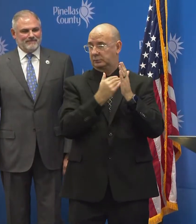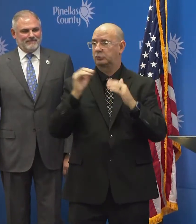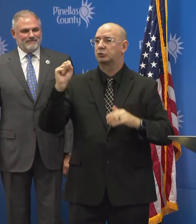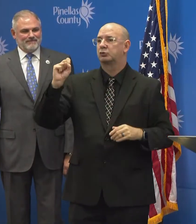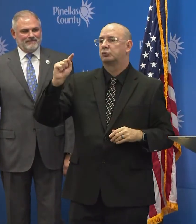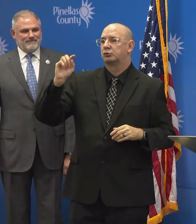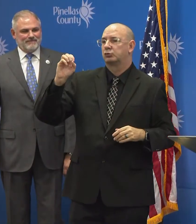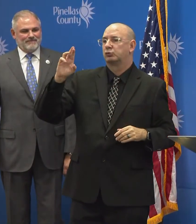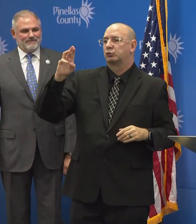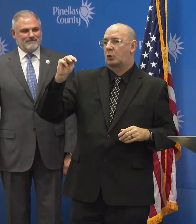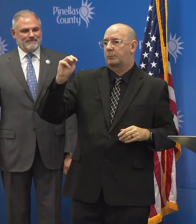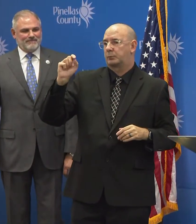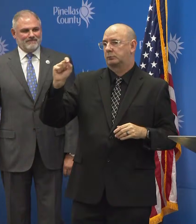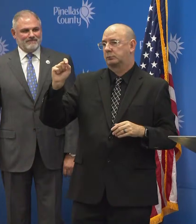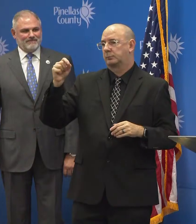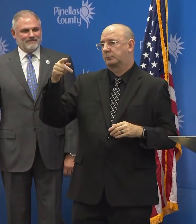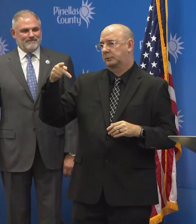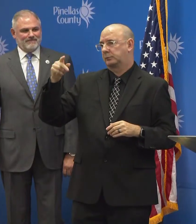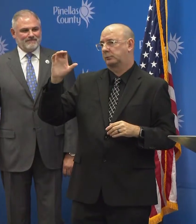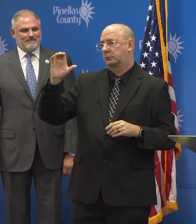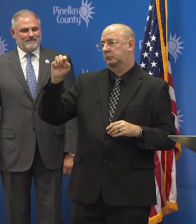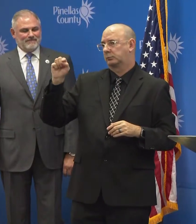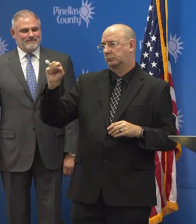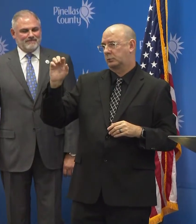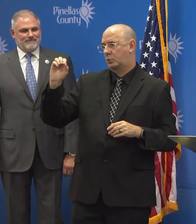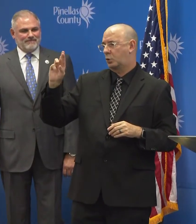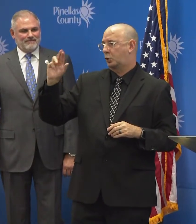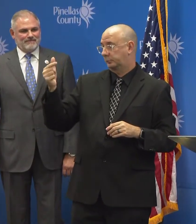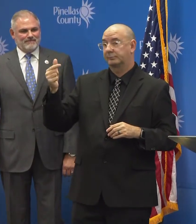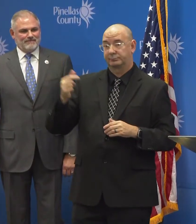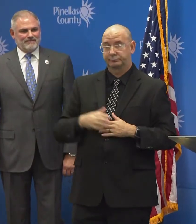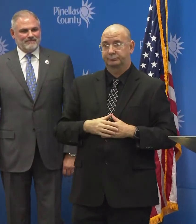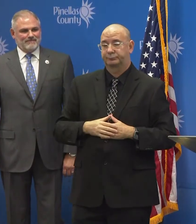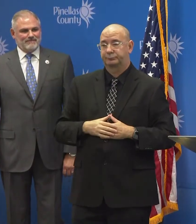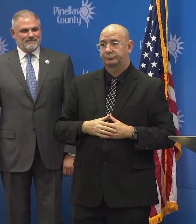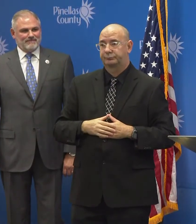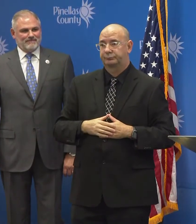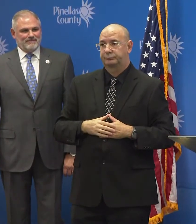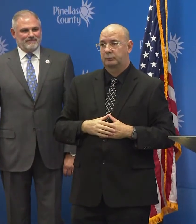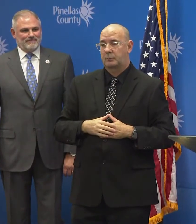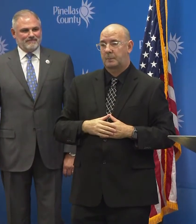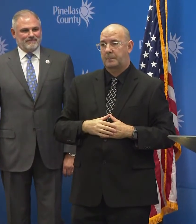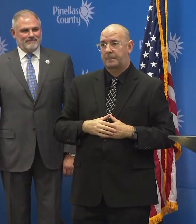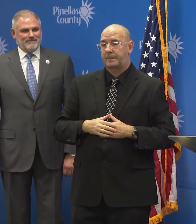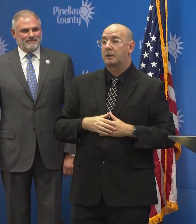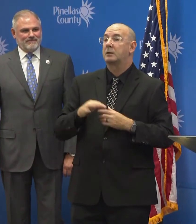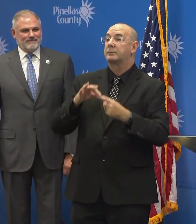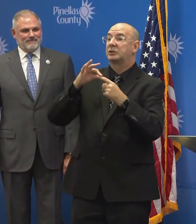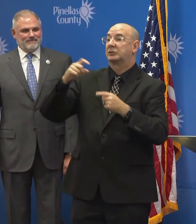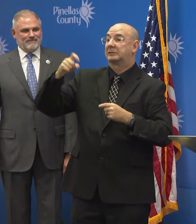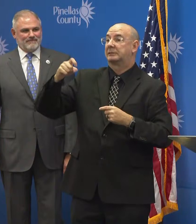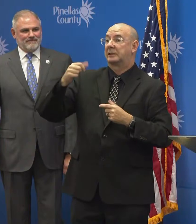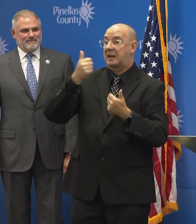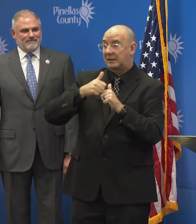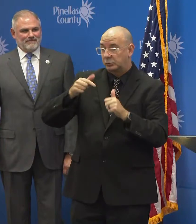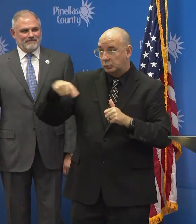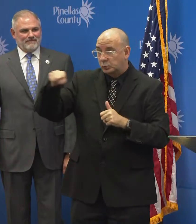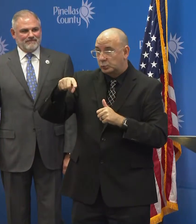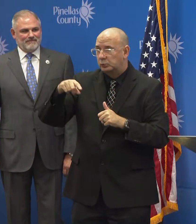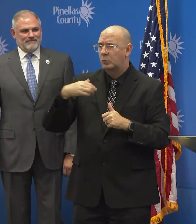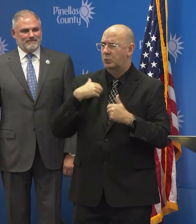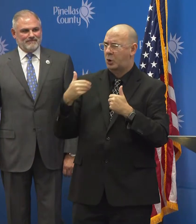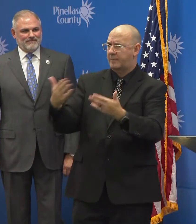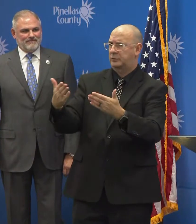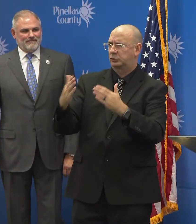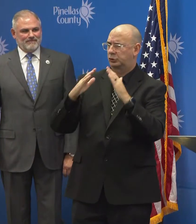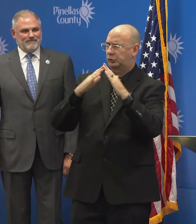storm.pinellascounty.org. We are offering evacuation assistance to all of our special needs residents. If anyone still needs assistance with registering for